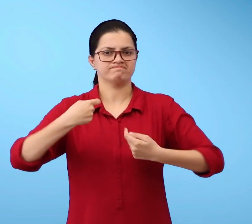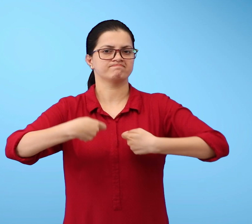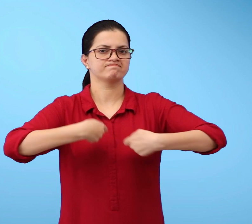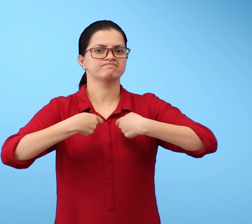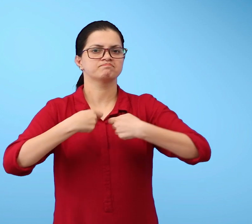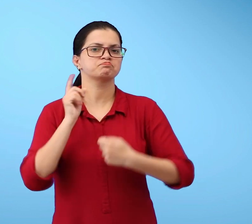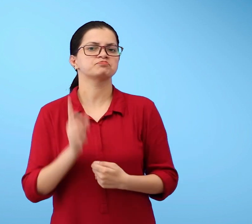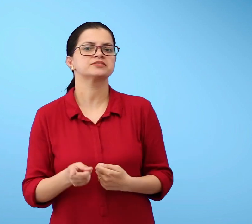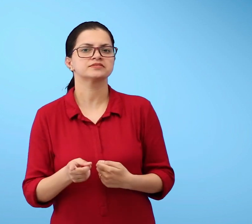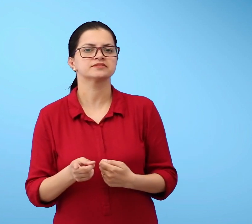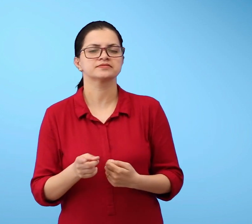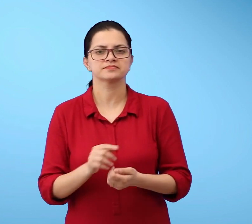everything.